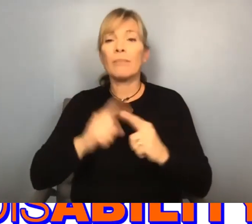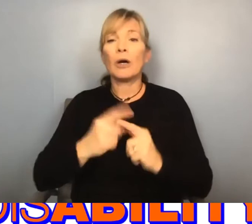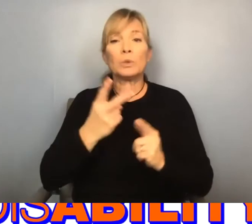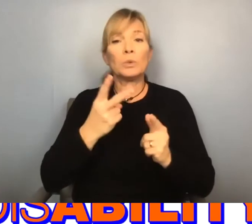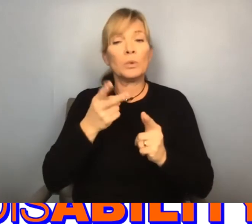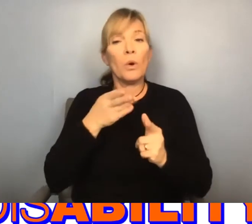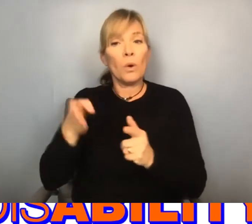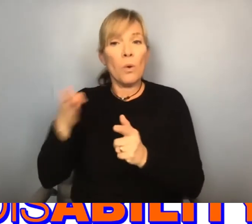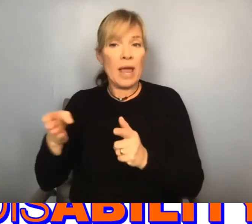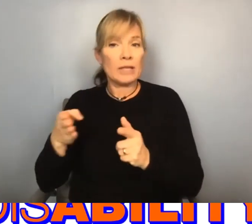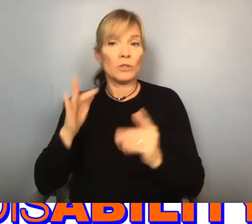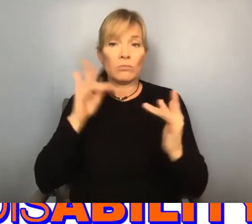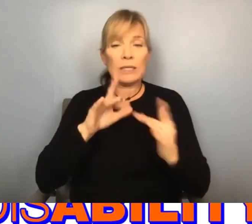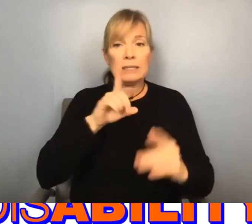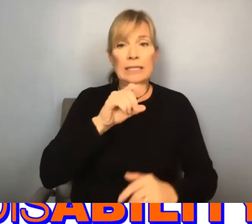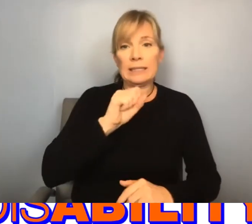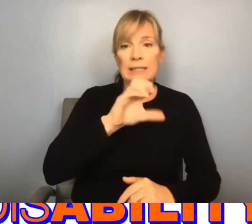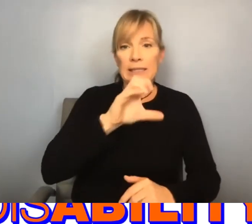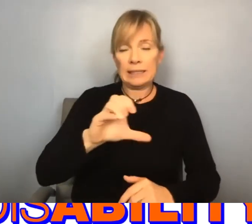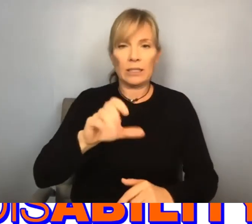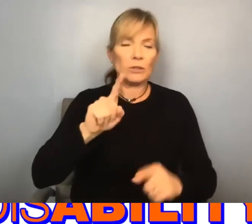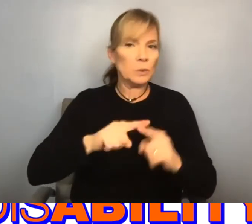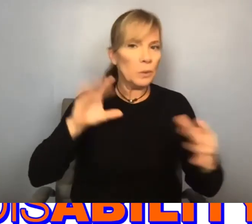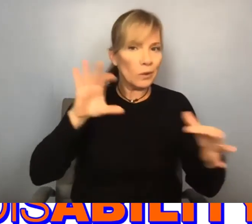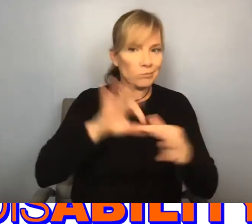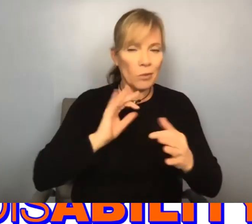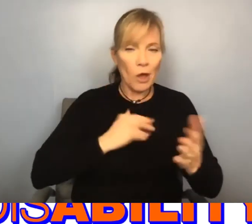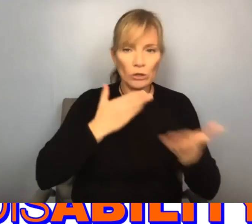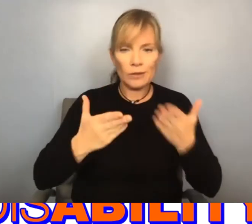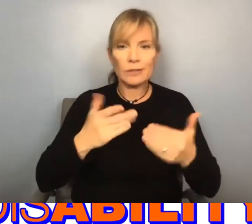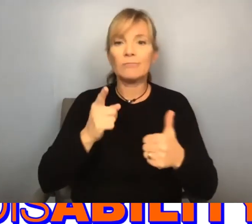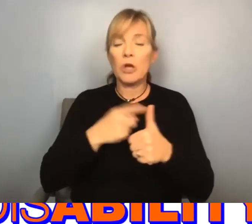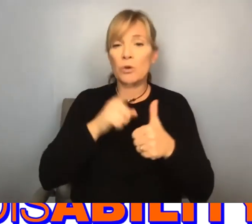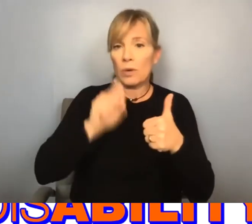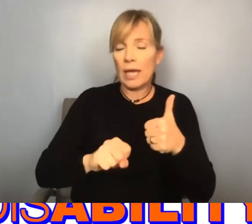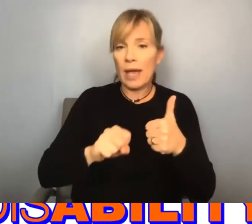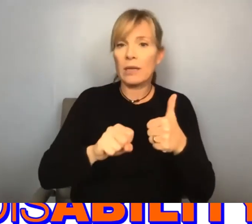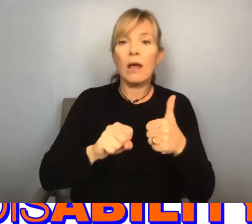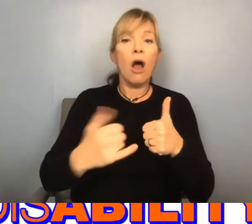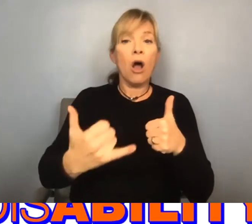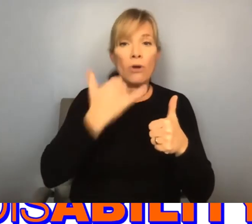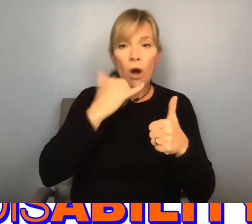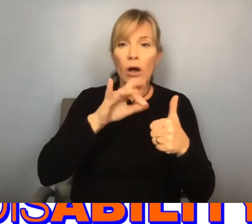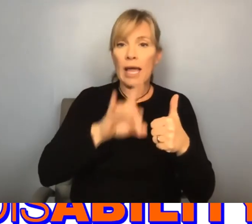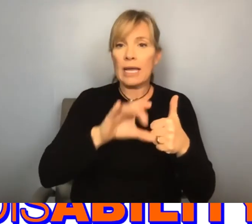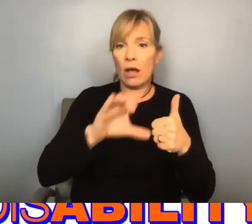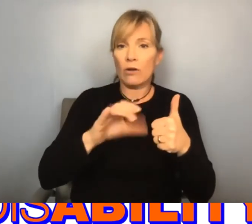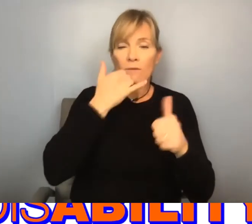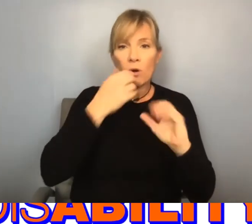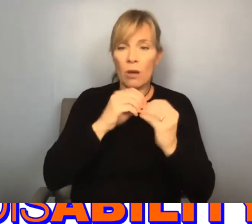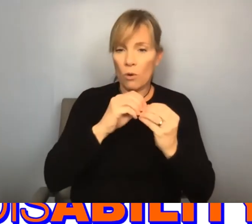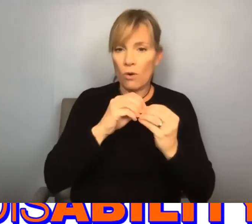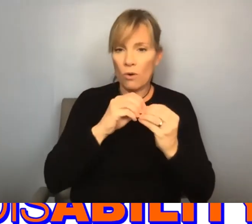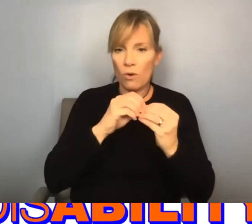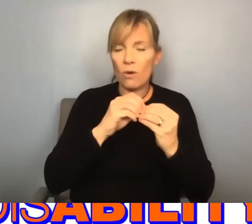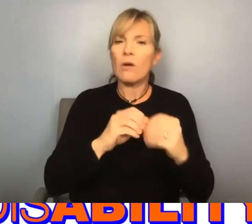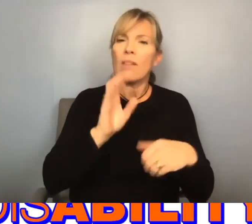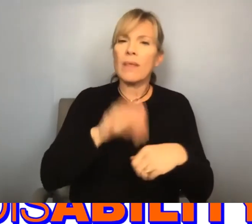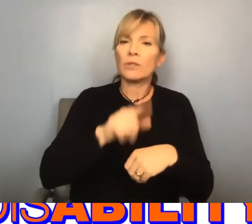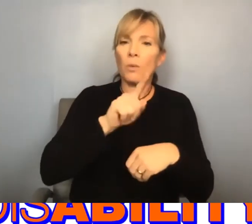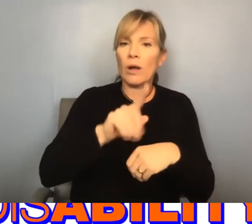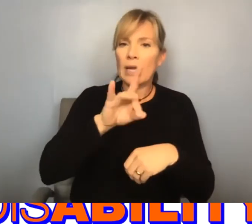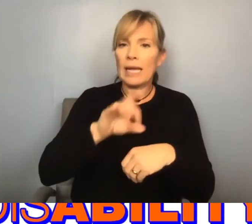that you can get a hold of DSCC to kind of get linked up with our services are to either call our 800 number, which is